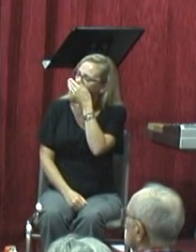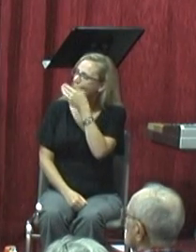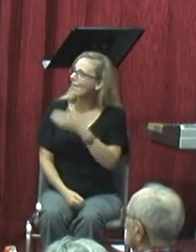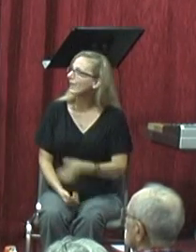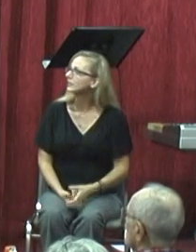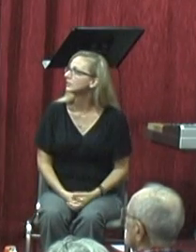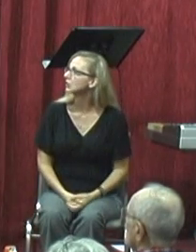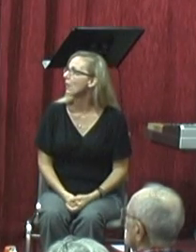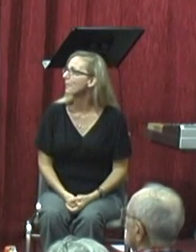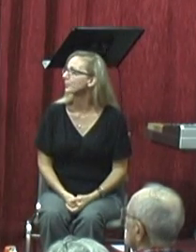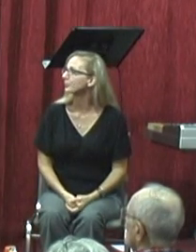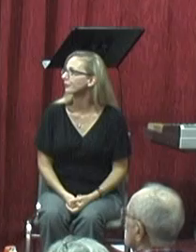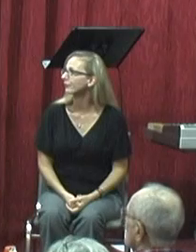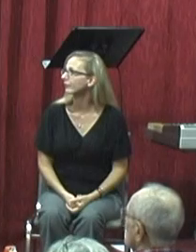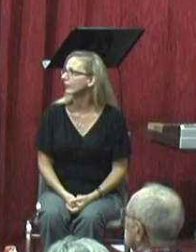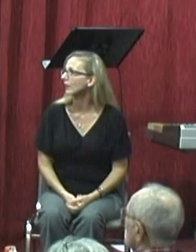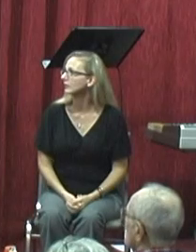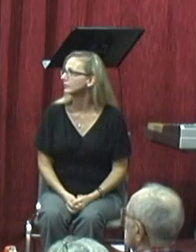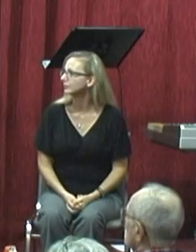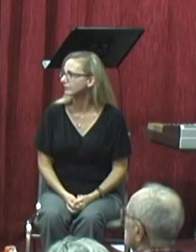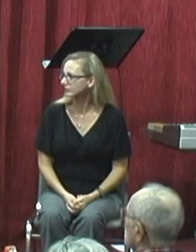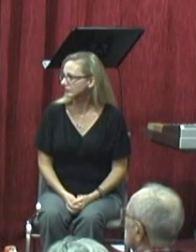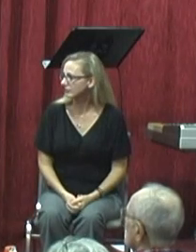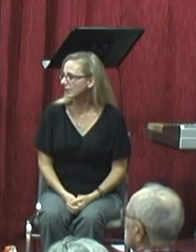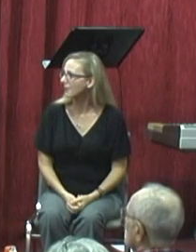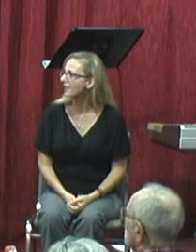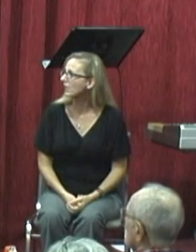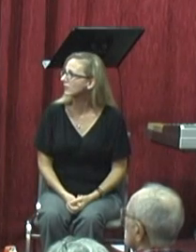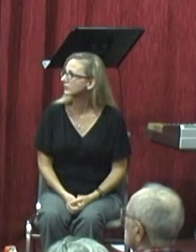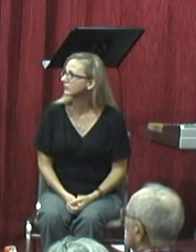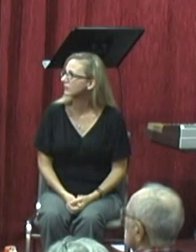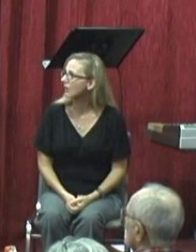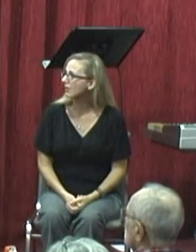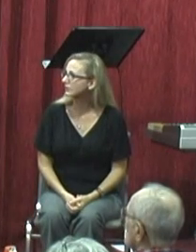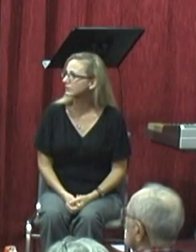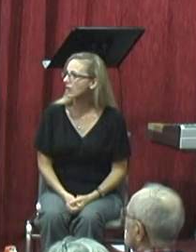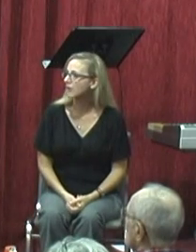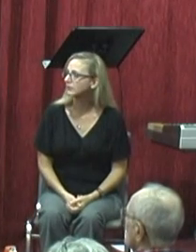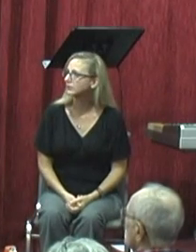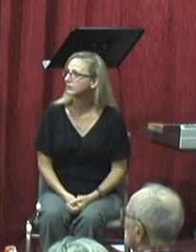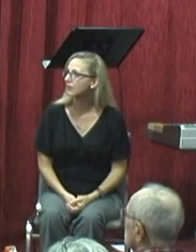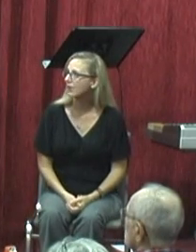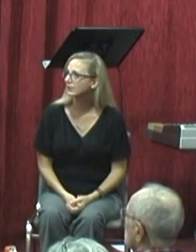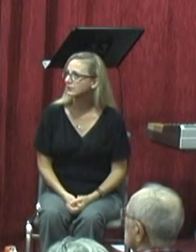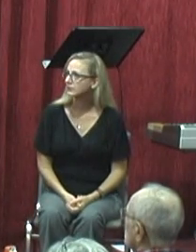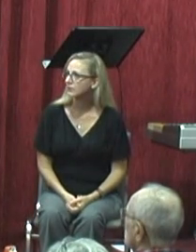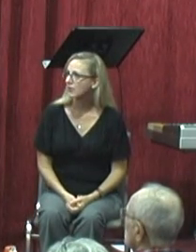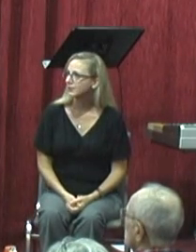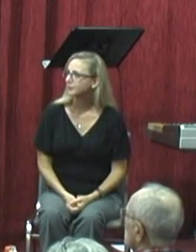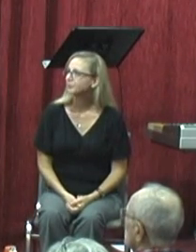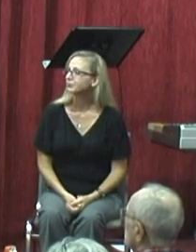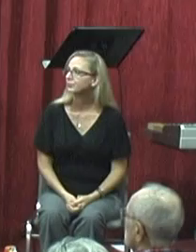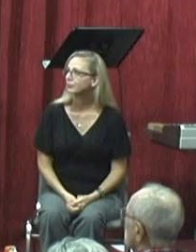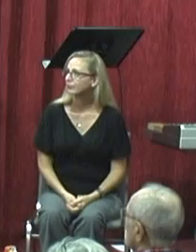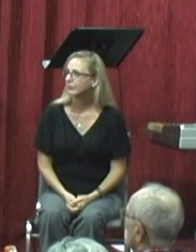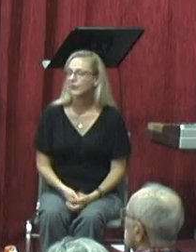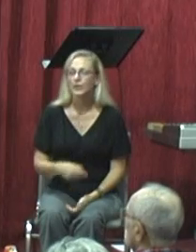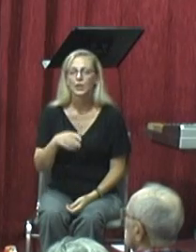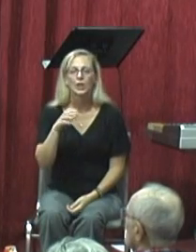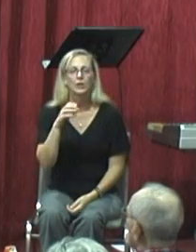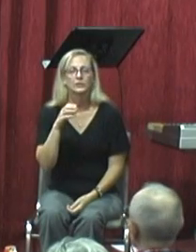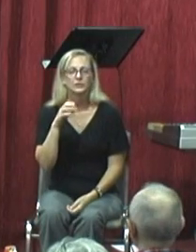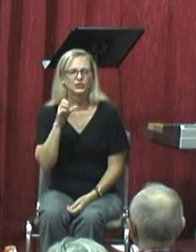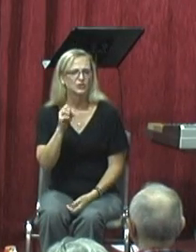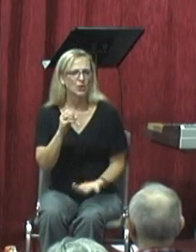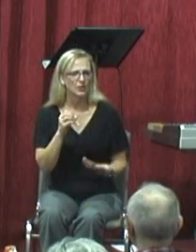is another form of intercession, but also there's the task of getting direction from God. That's what the Urim and the